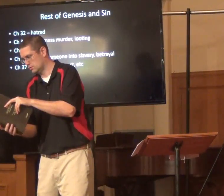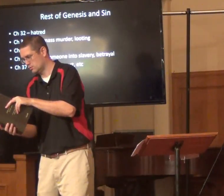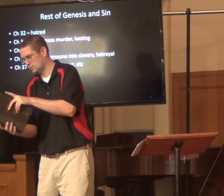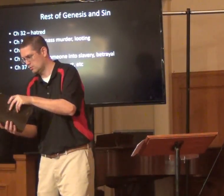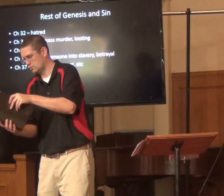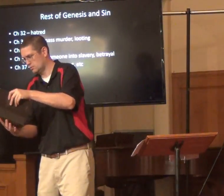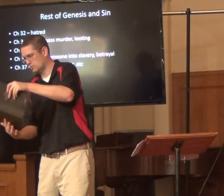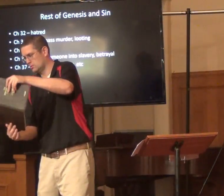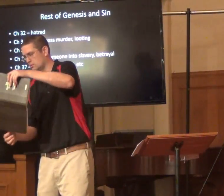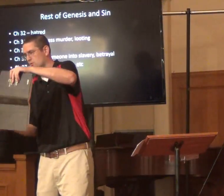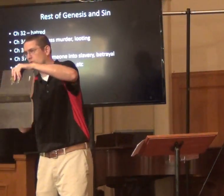going.